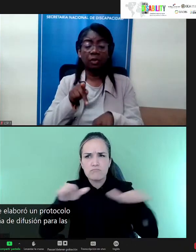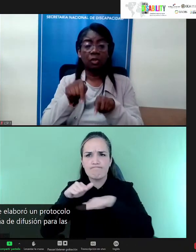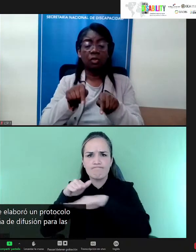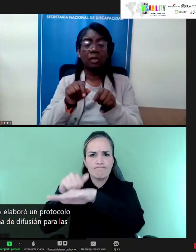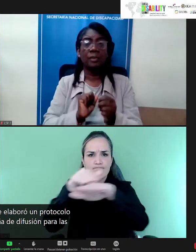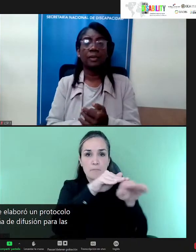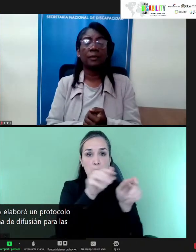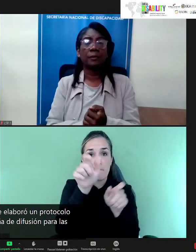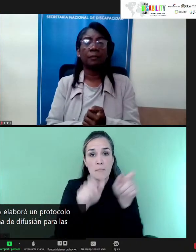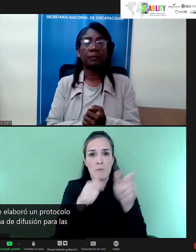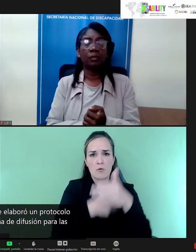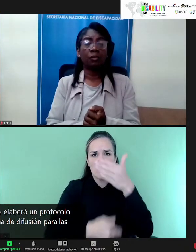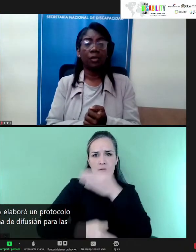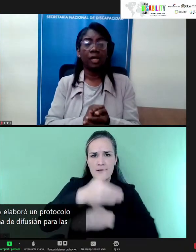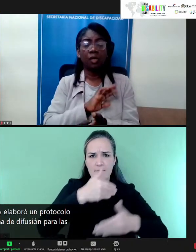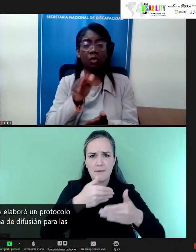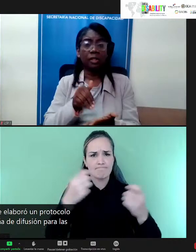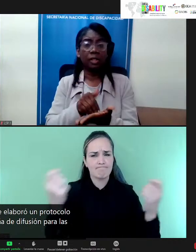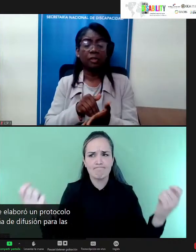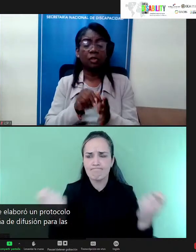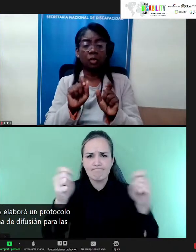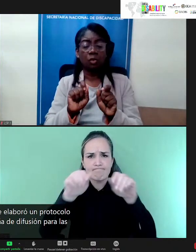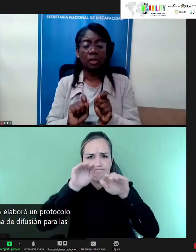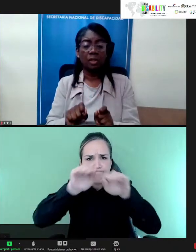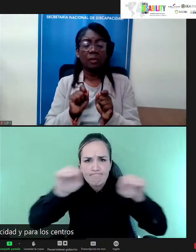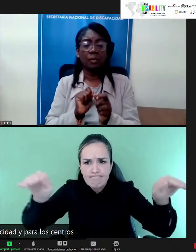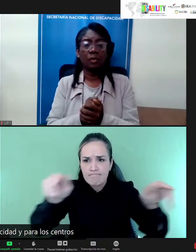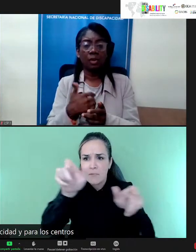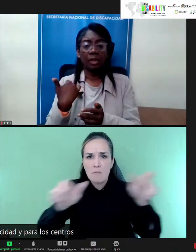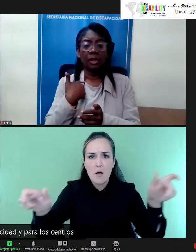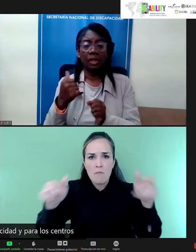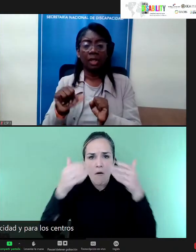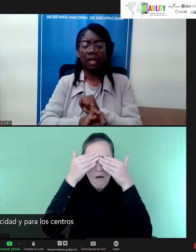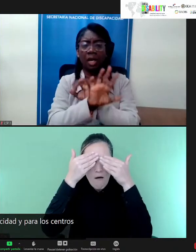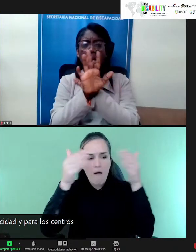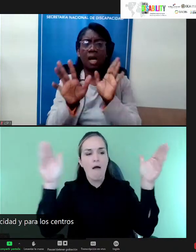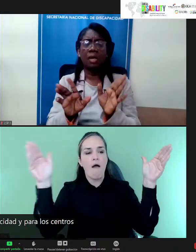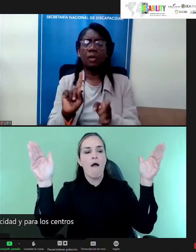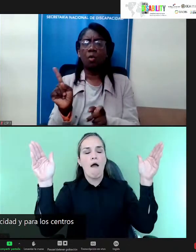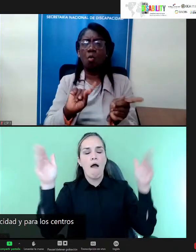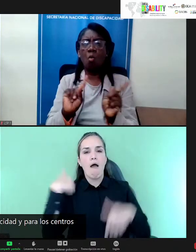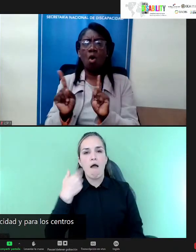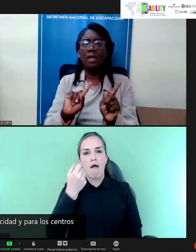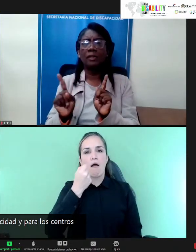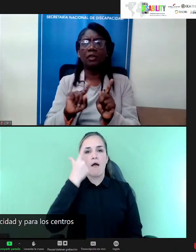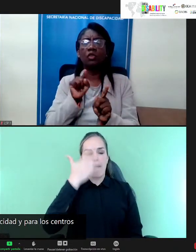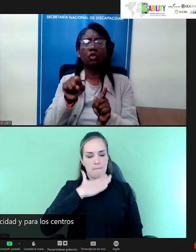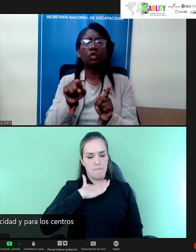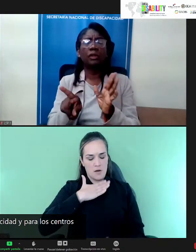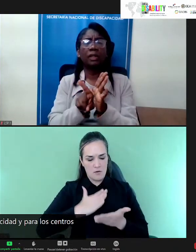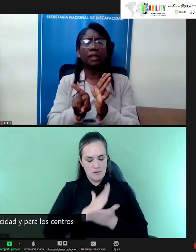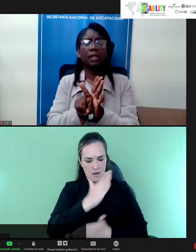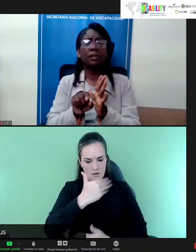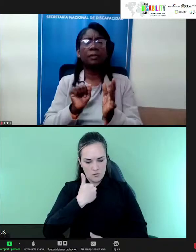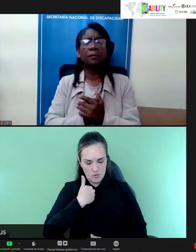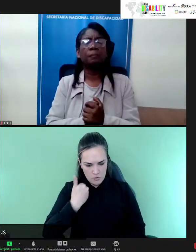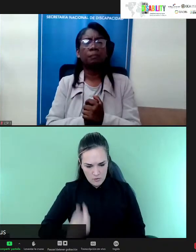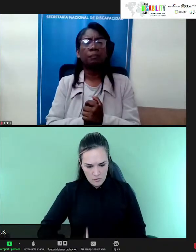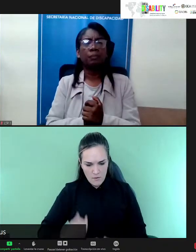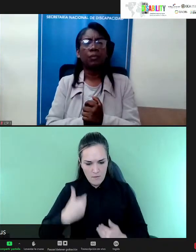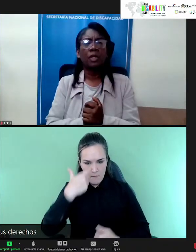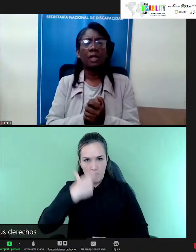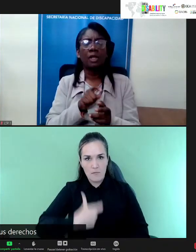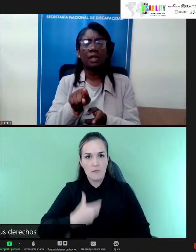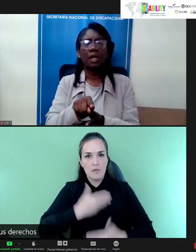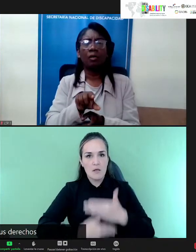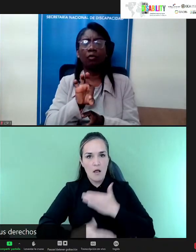persons with disabilities and for education centers so that they can clearly know what their rights